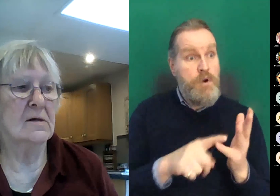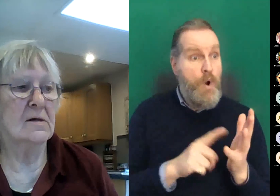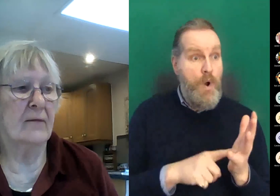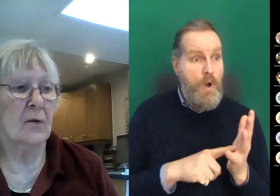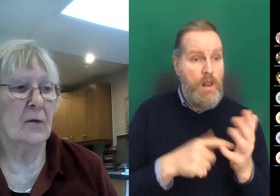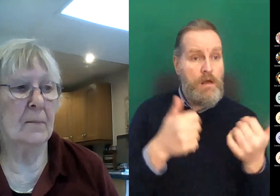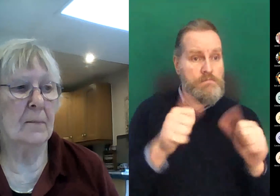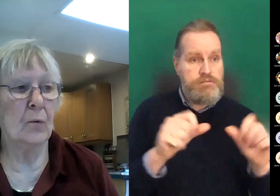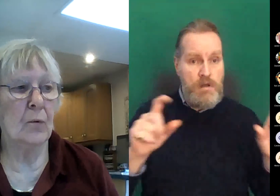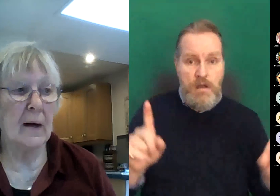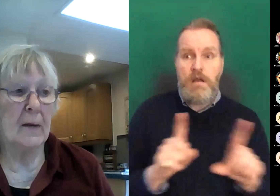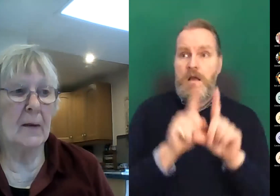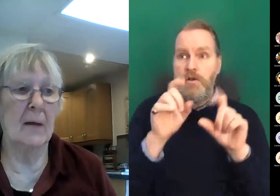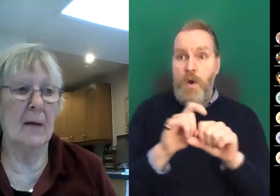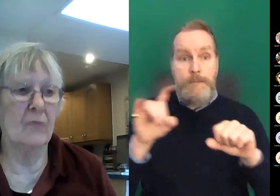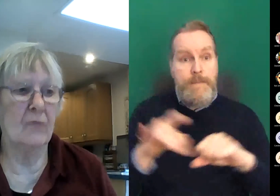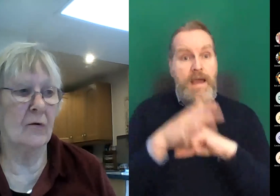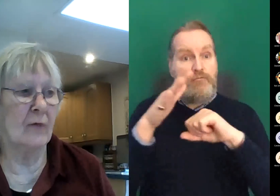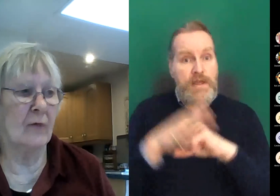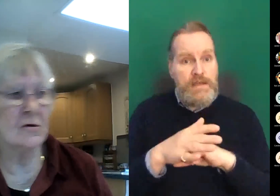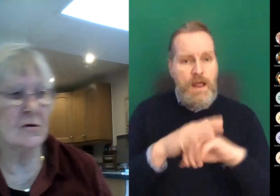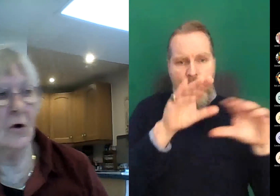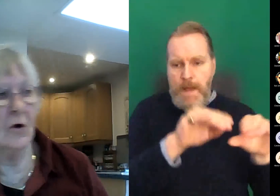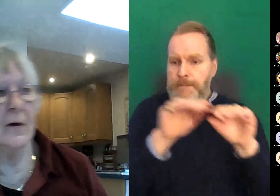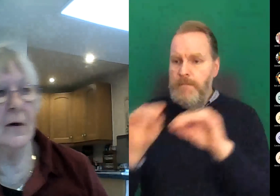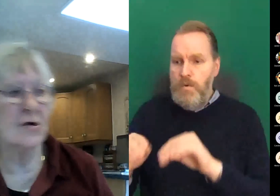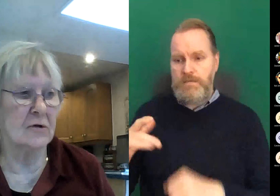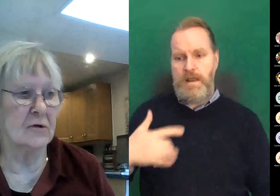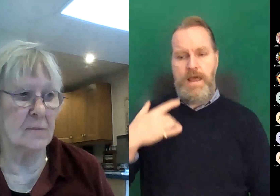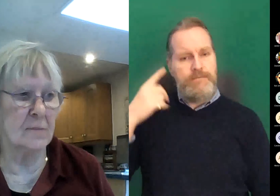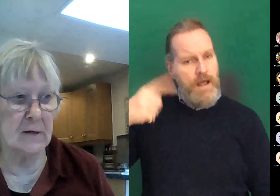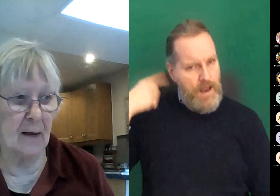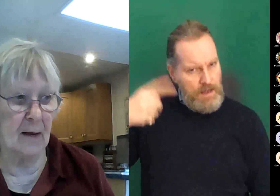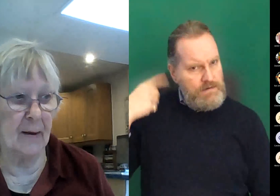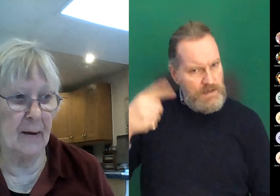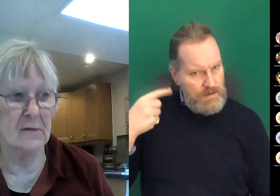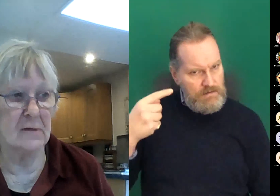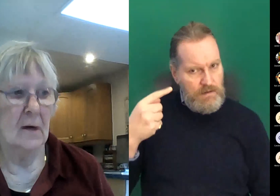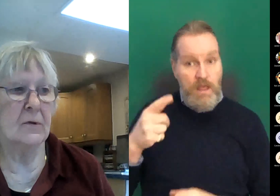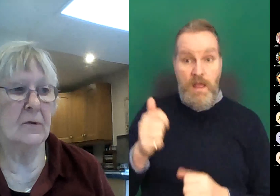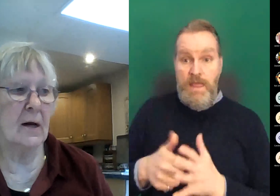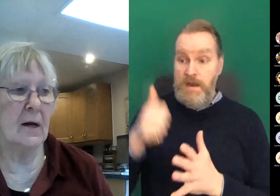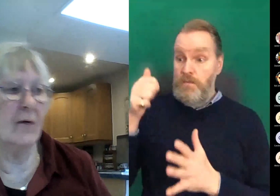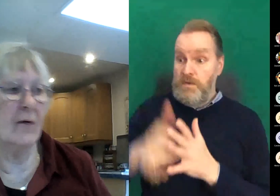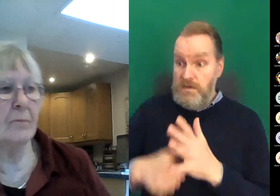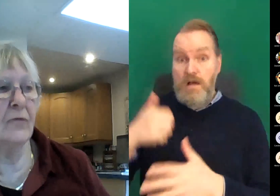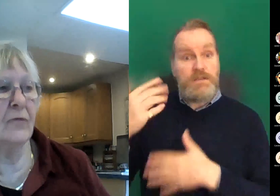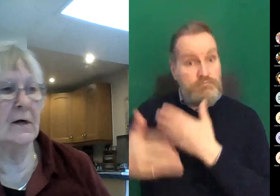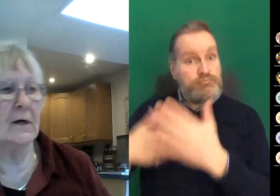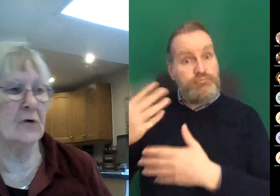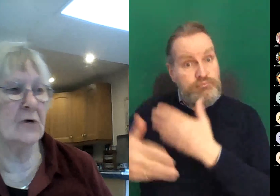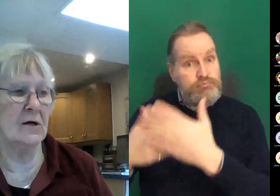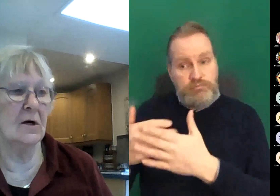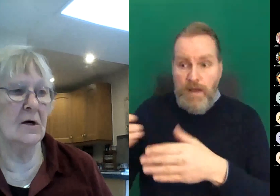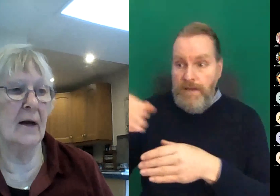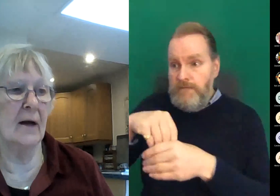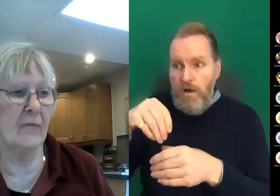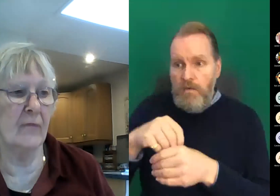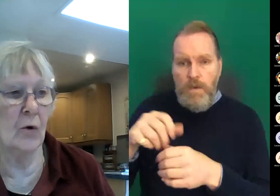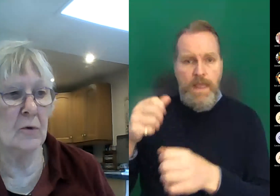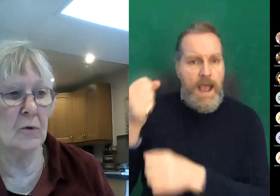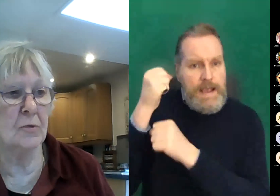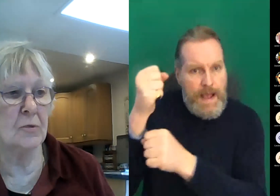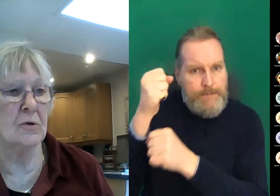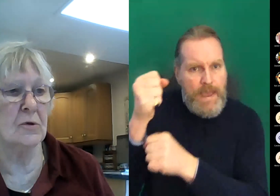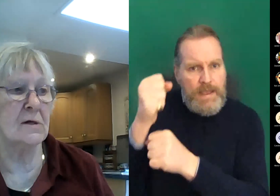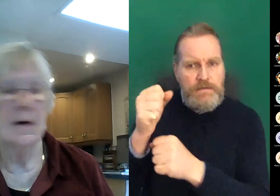in 1970, we quickly became involved in various ongoing national disability campaigns, particularly around poverty, education, lack